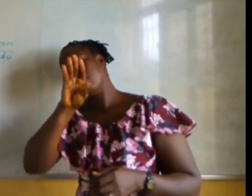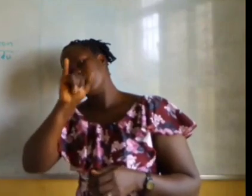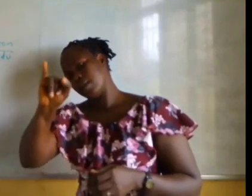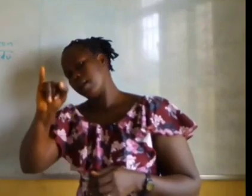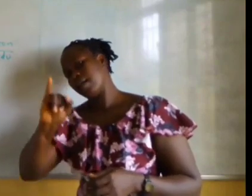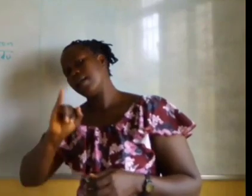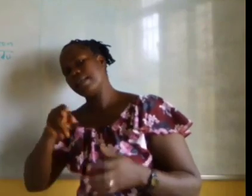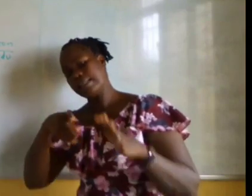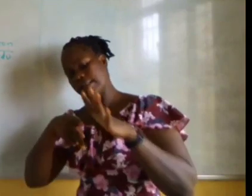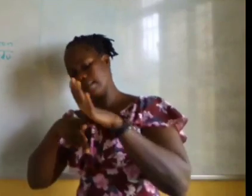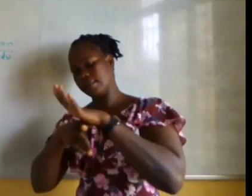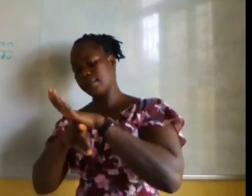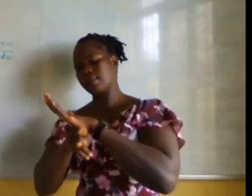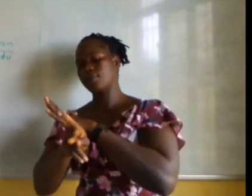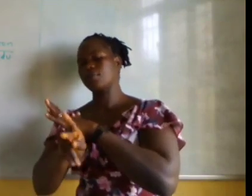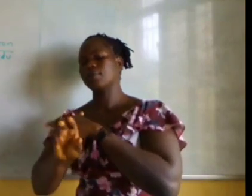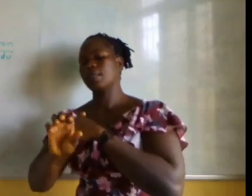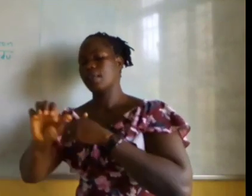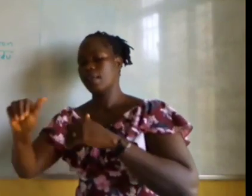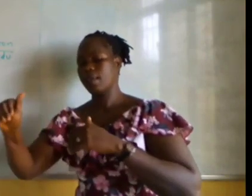killed a